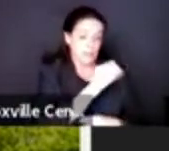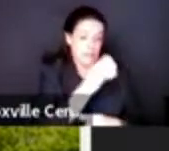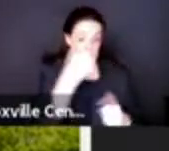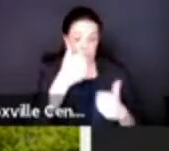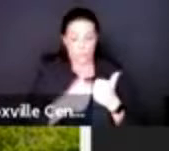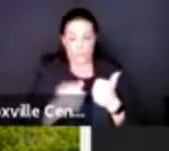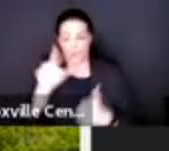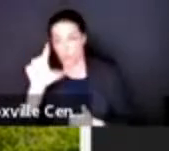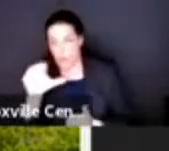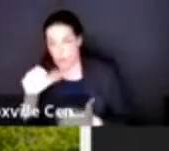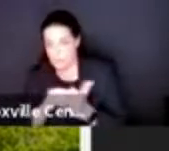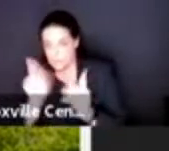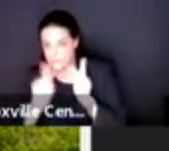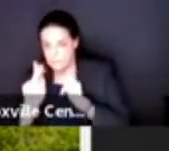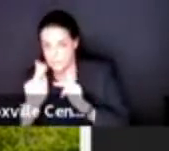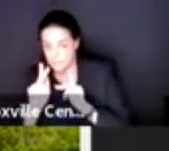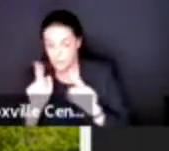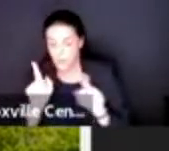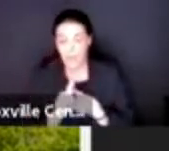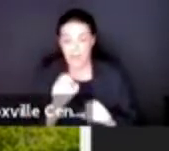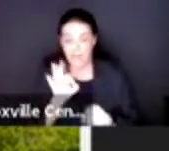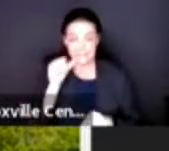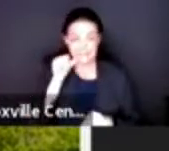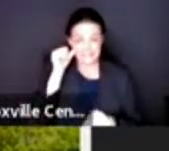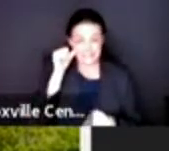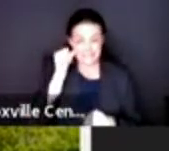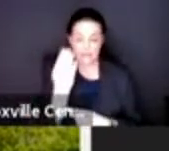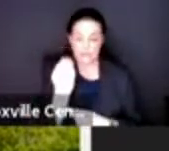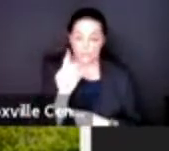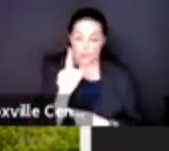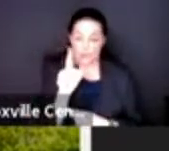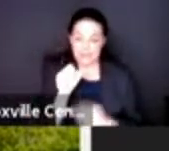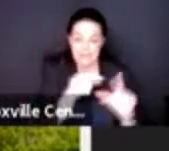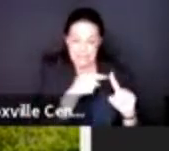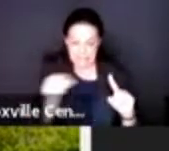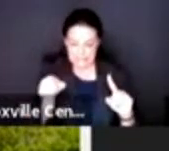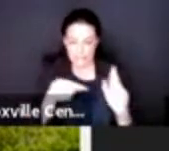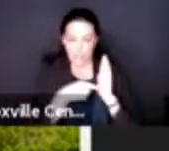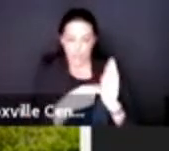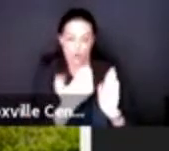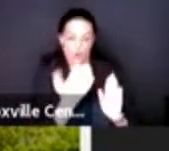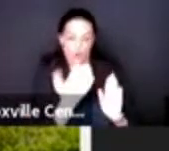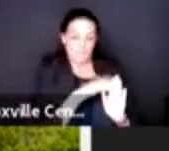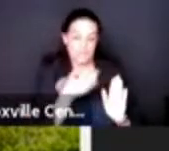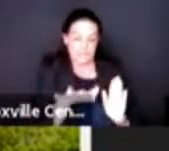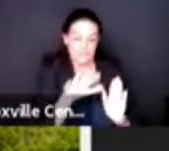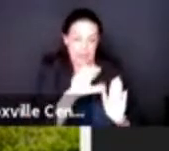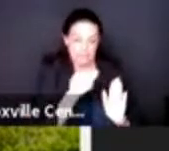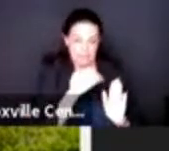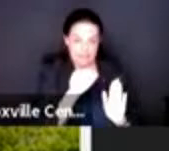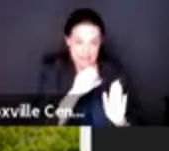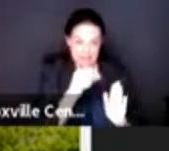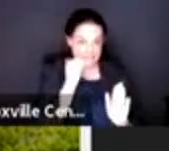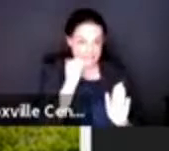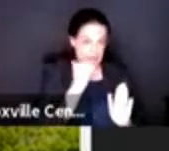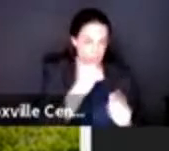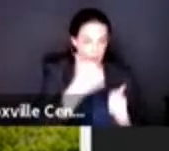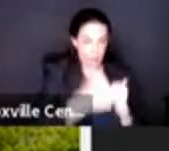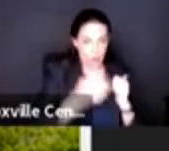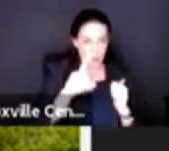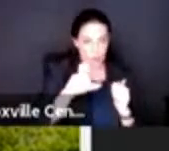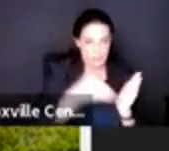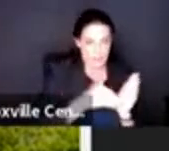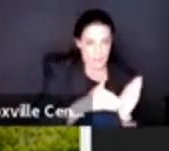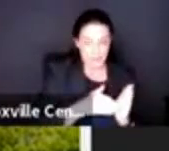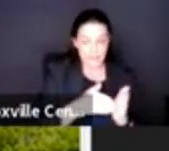population. As of Wednesday, our 14-day trend line shows 55 new cases per 100,000, and our 7-day trend